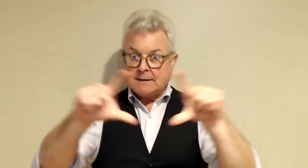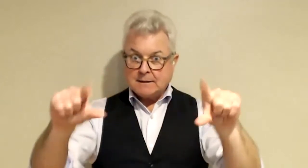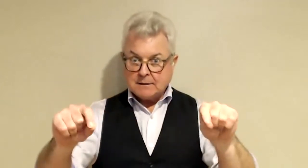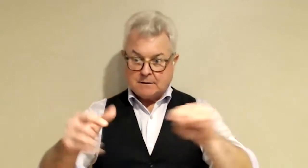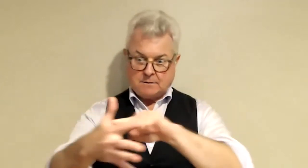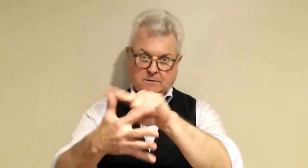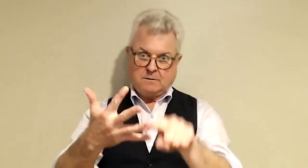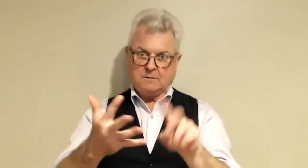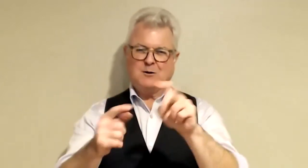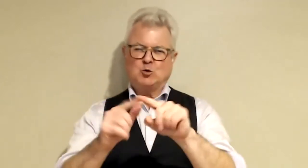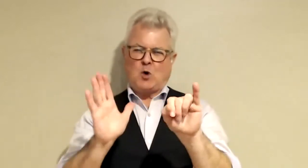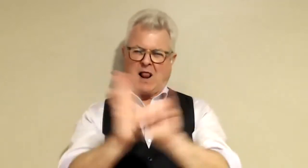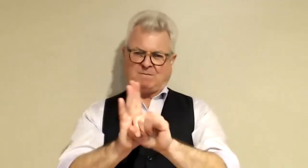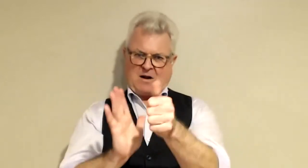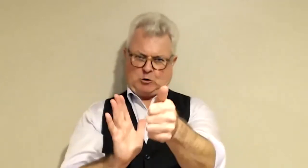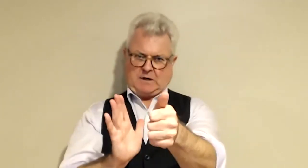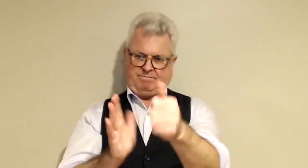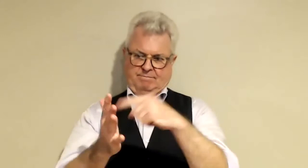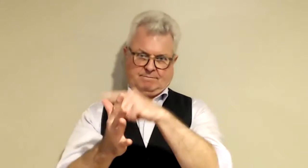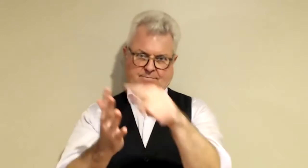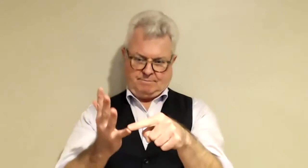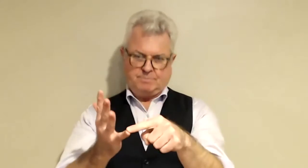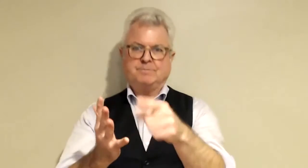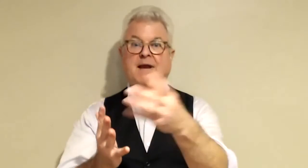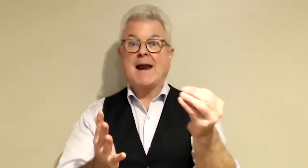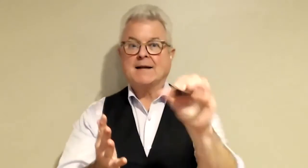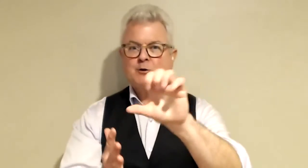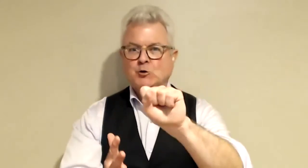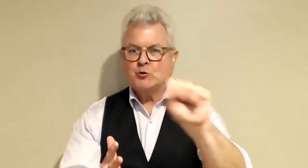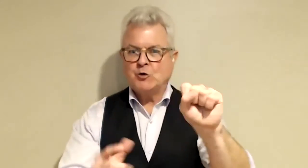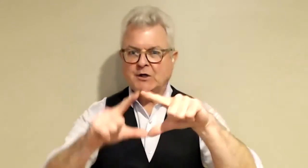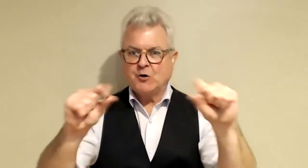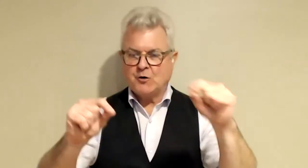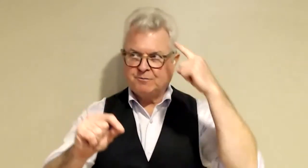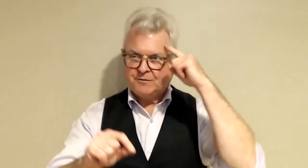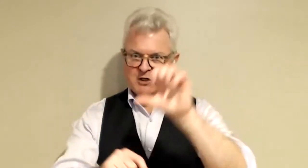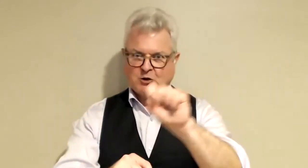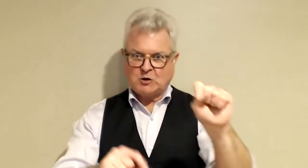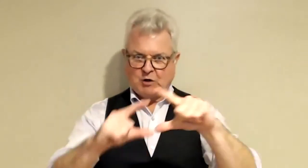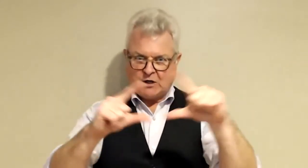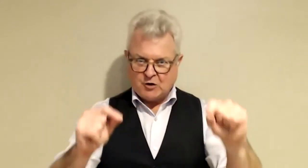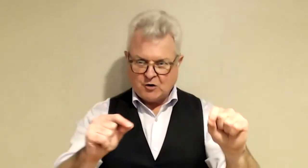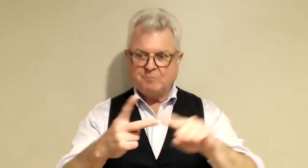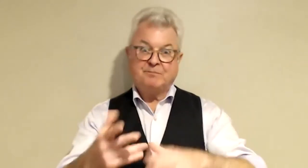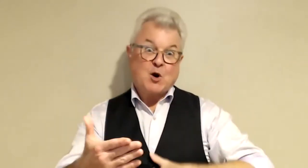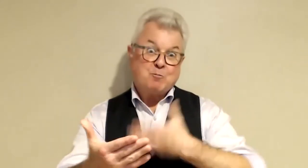those, your work ID card, etc., to identify who you are, and also even your social security card as